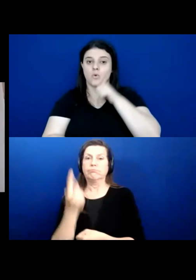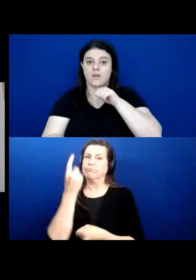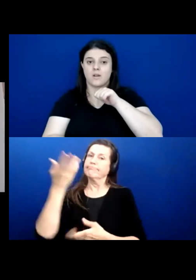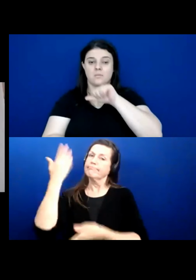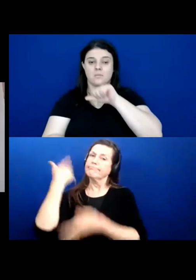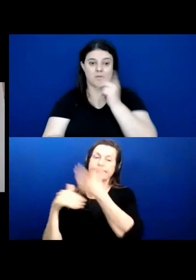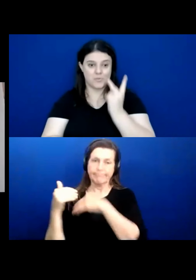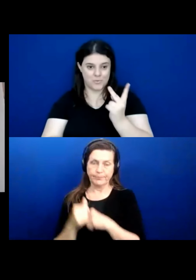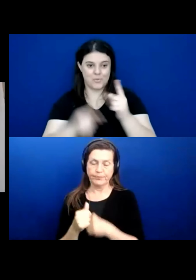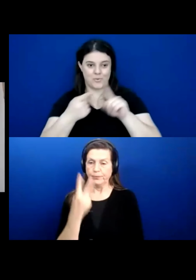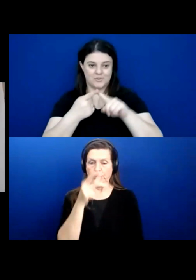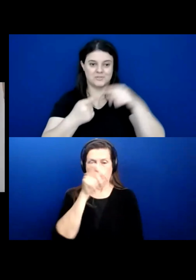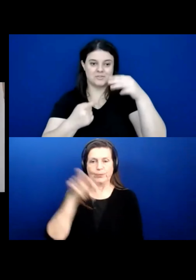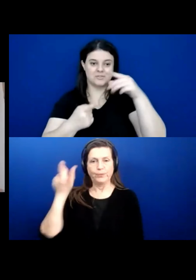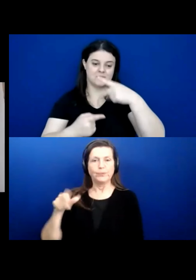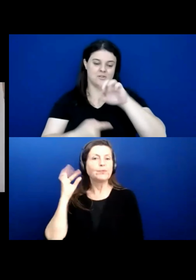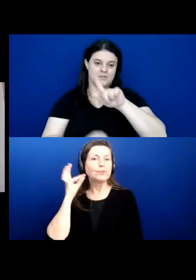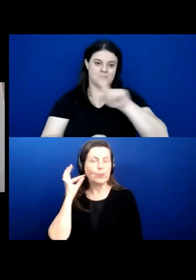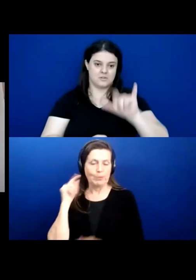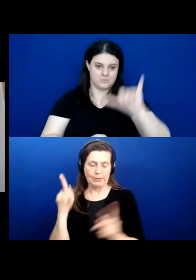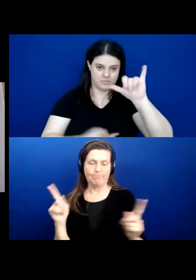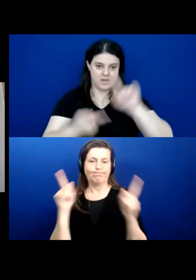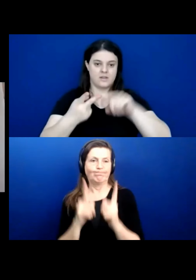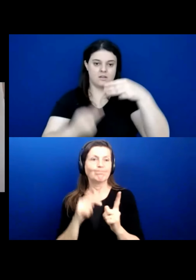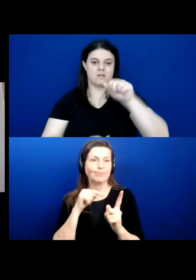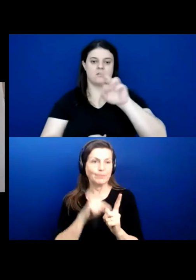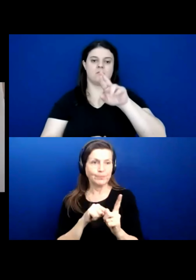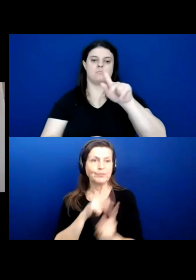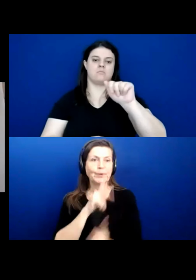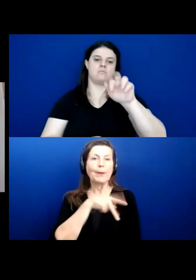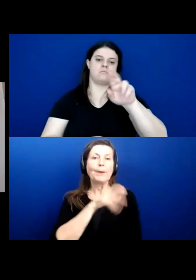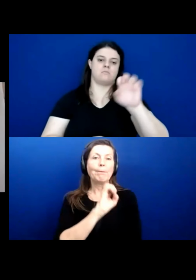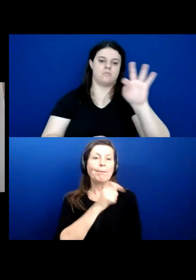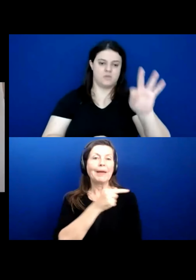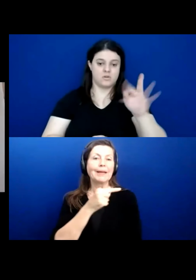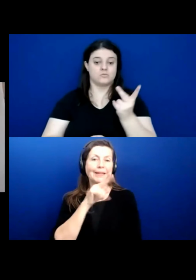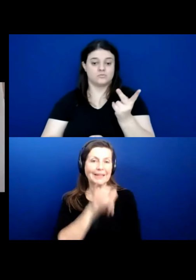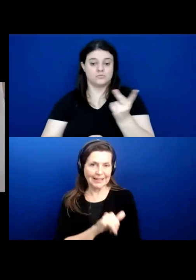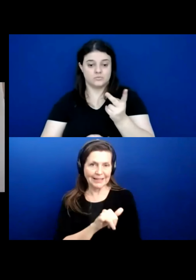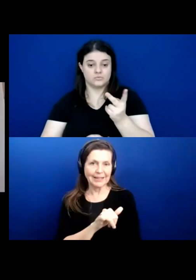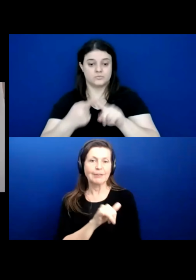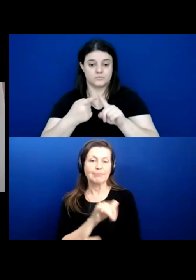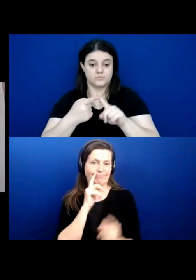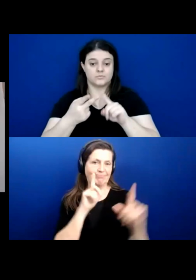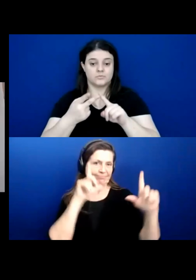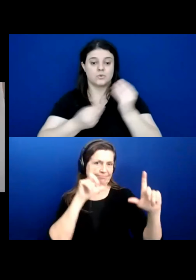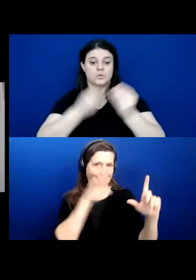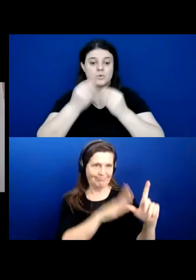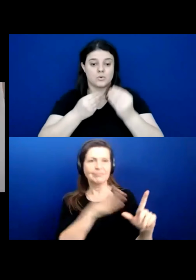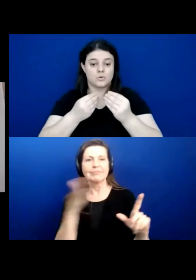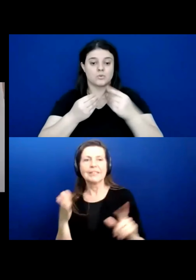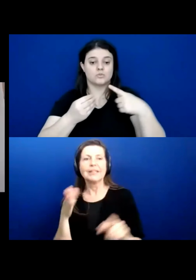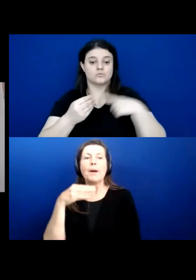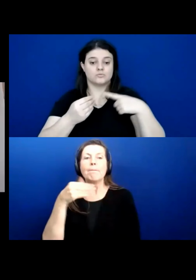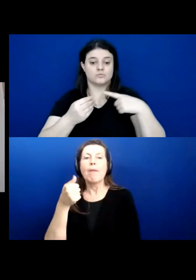Peggy Freeman and Margaret Brock. The picture shows on the left Peggy Freeman and on the right is Margaret Brock.